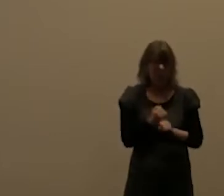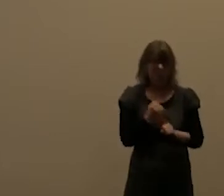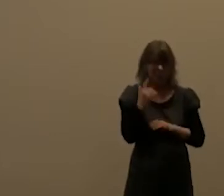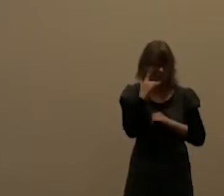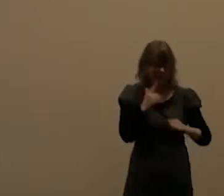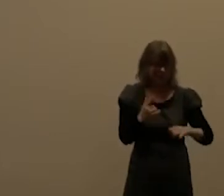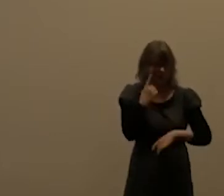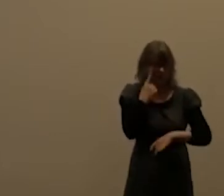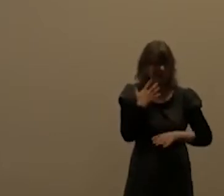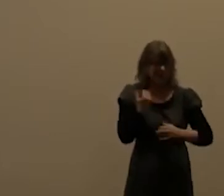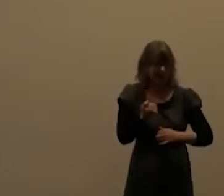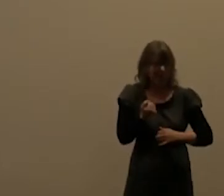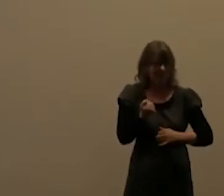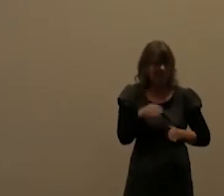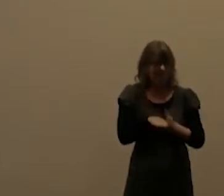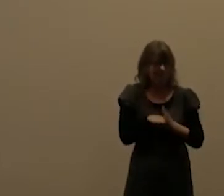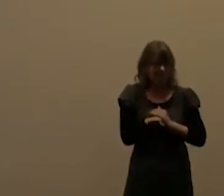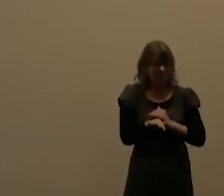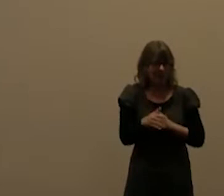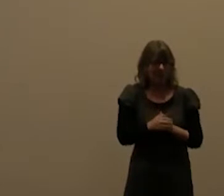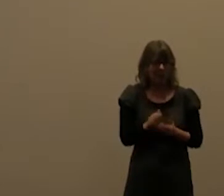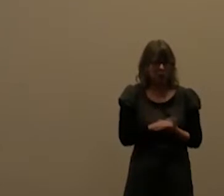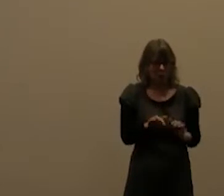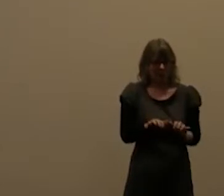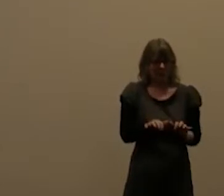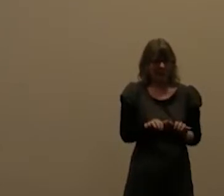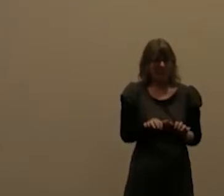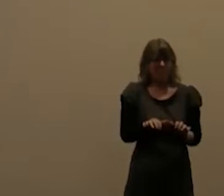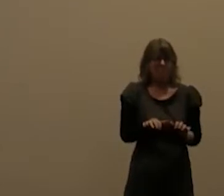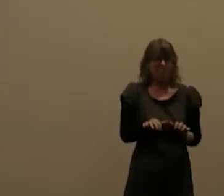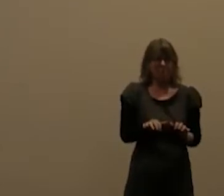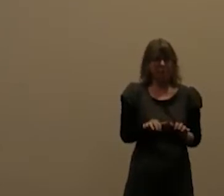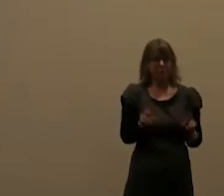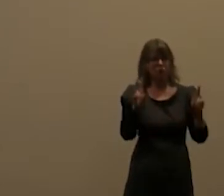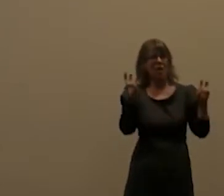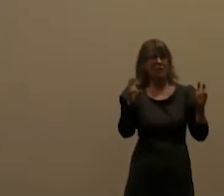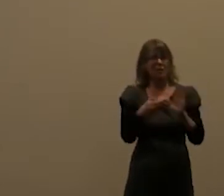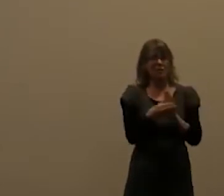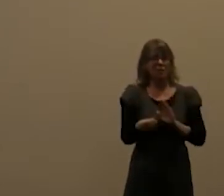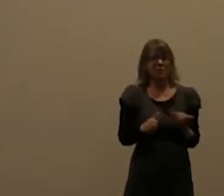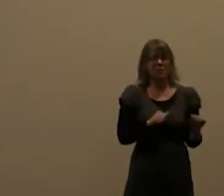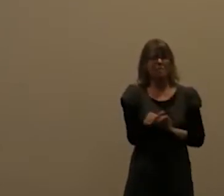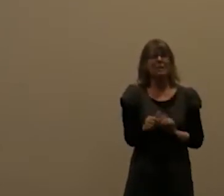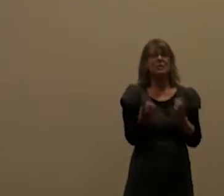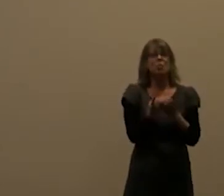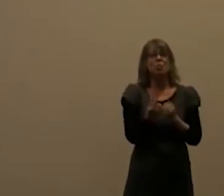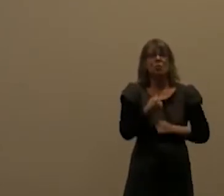bottom. This is another thing I love. So I can type in one of these trigger phrases, like what is the best product for me?